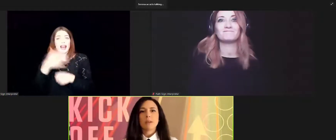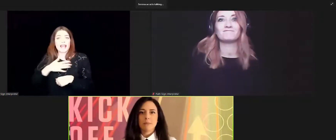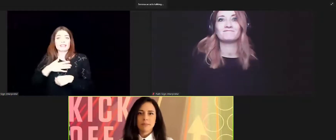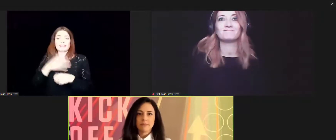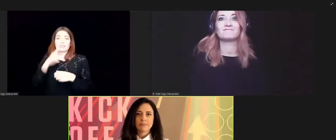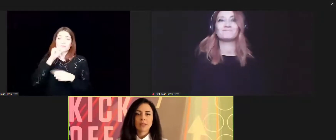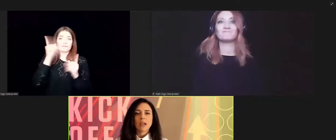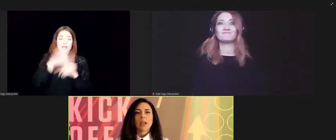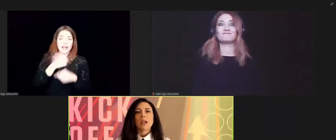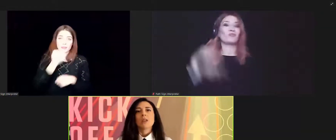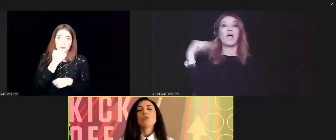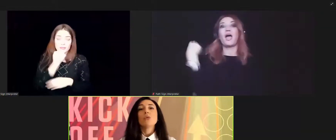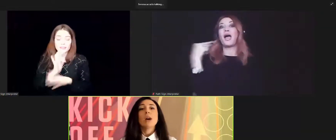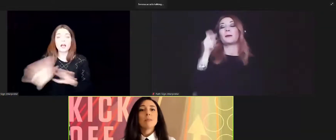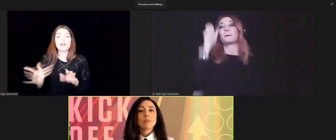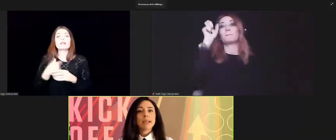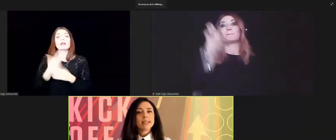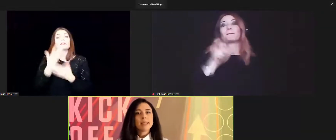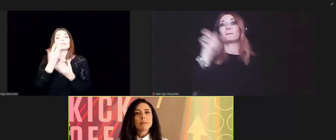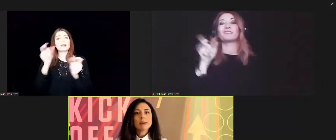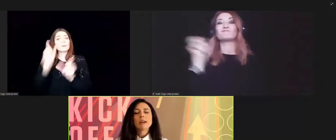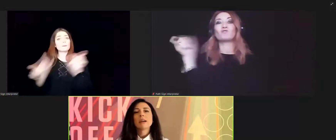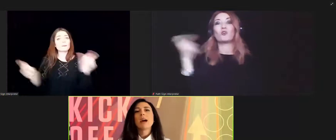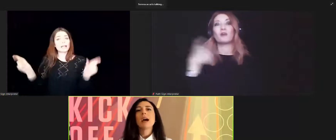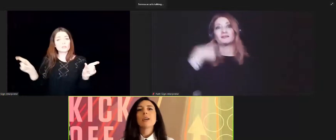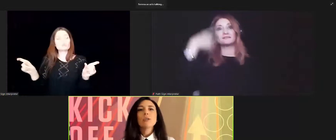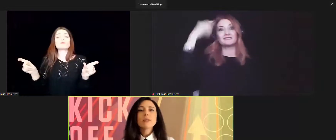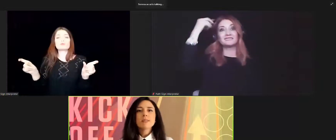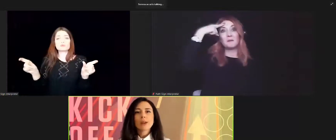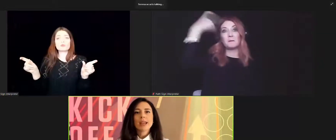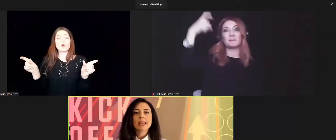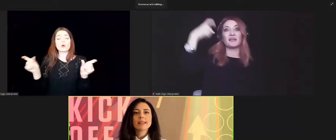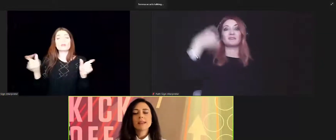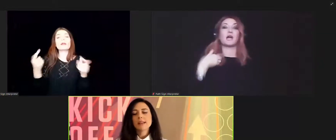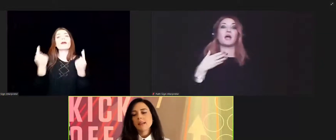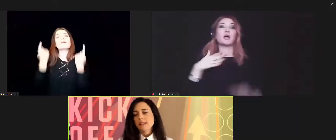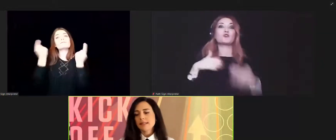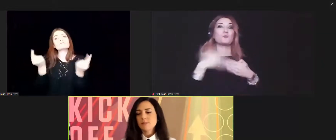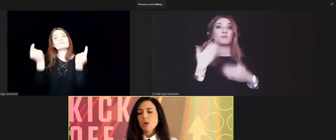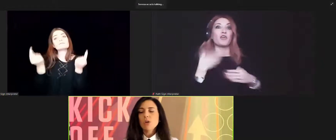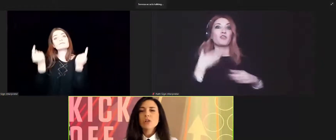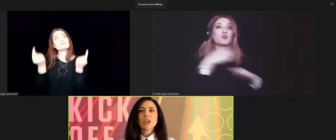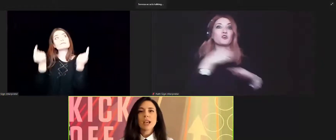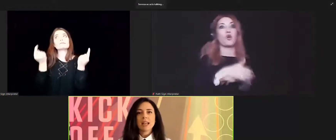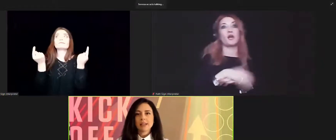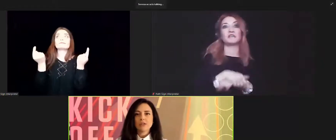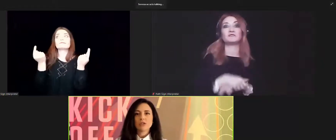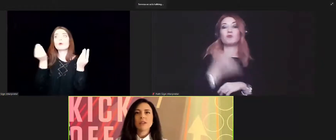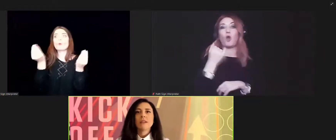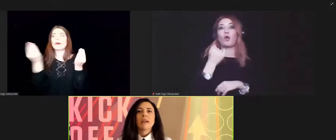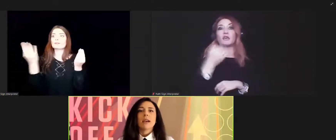to them. To help my team, I always create small challenge